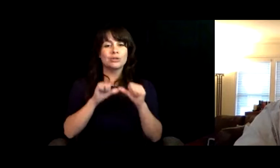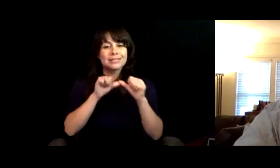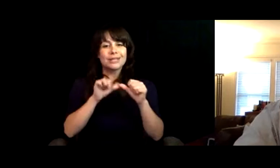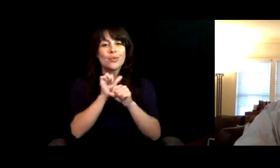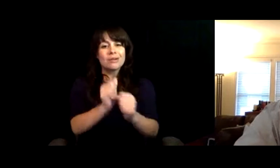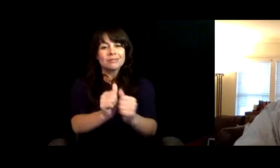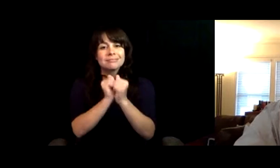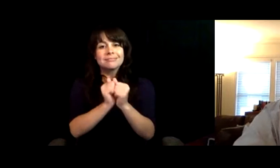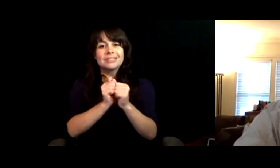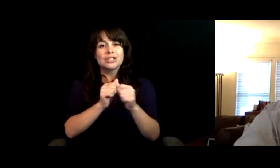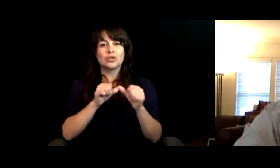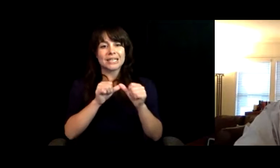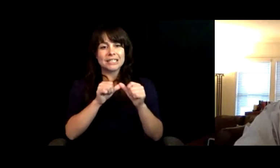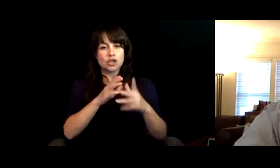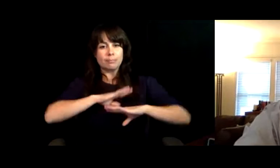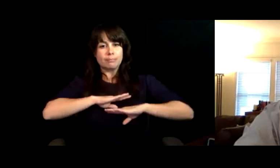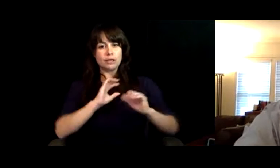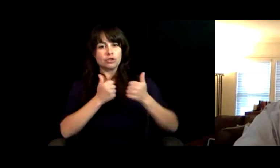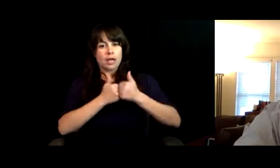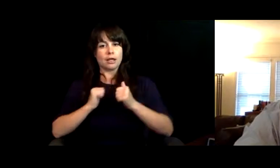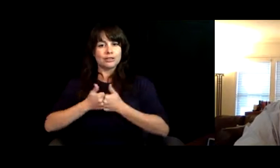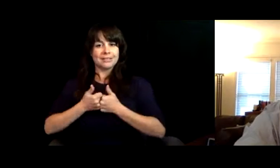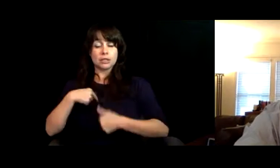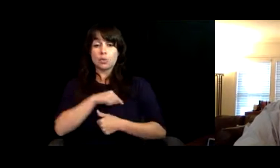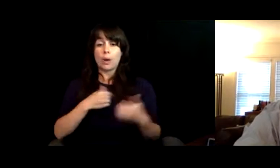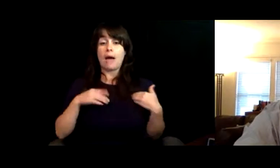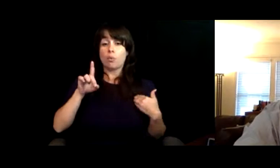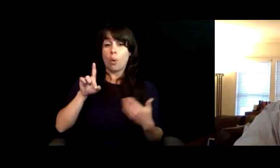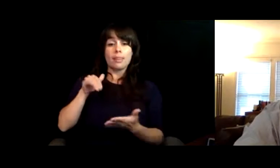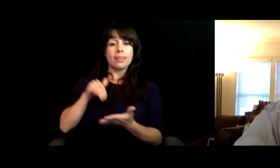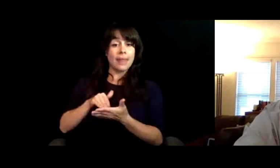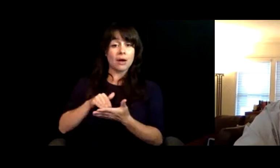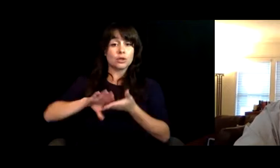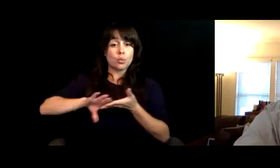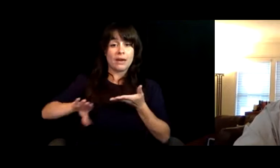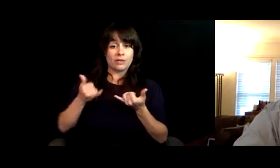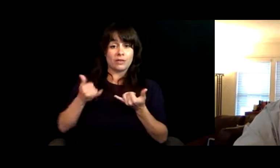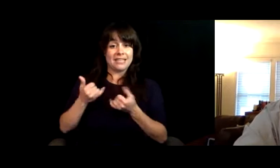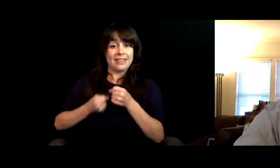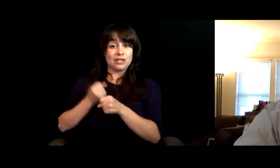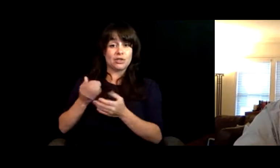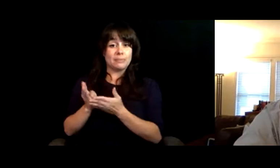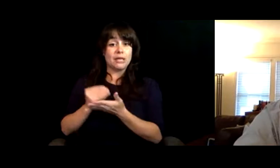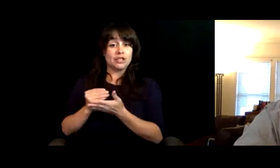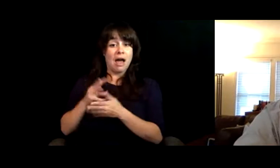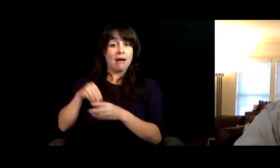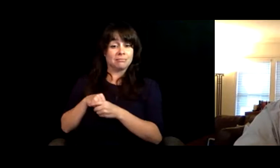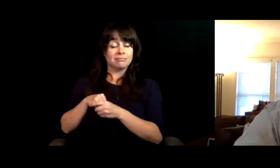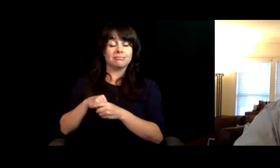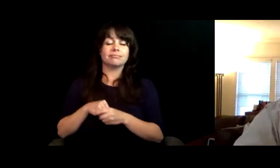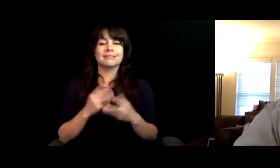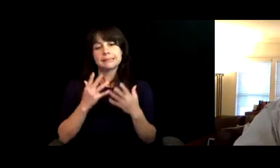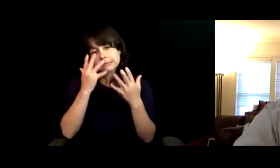these challenges. We have 1,000 waivers almost in this year's budget. It is sad that